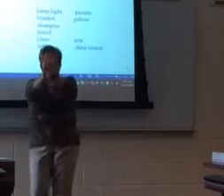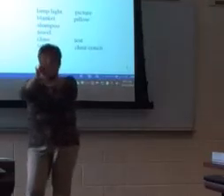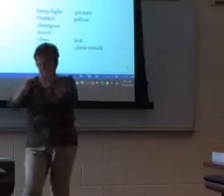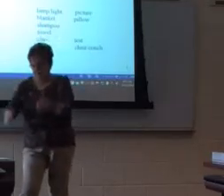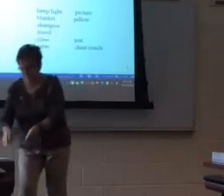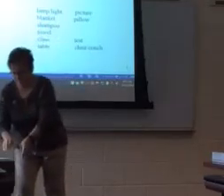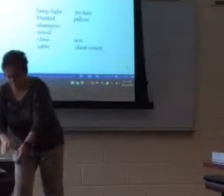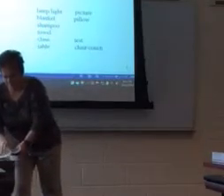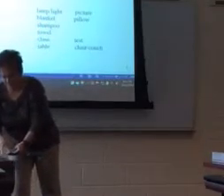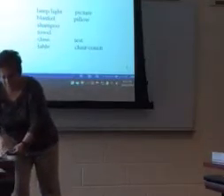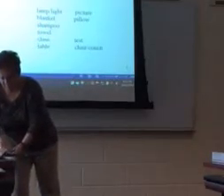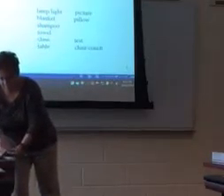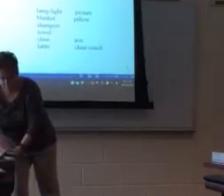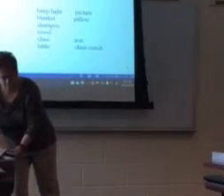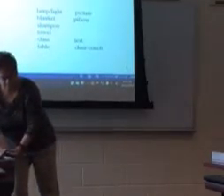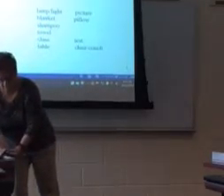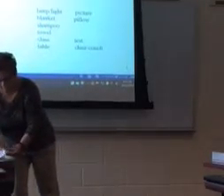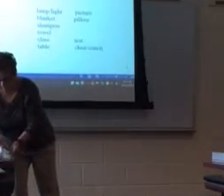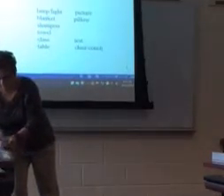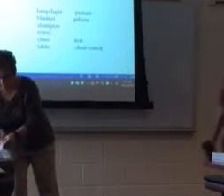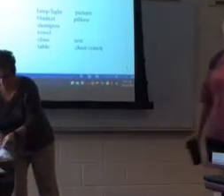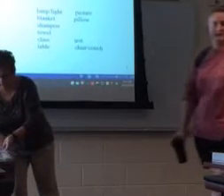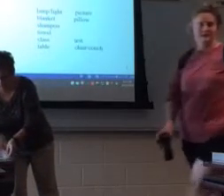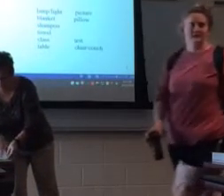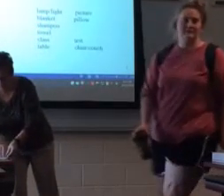parade. Okay, I have a handout.